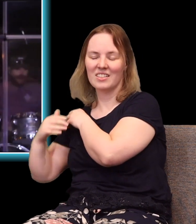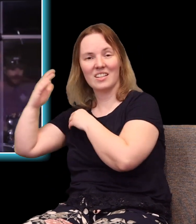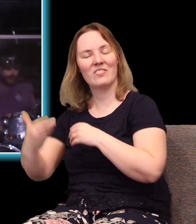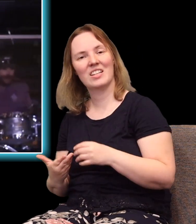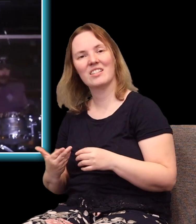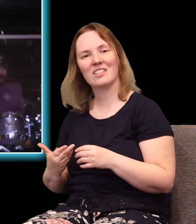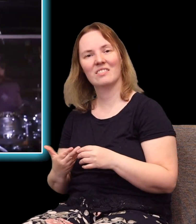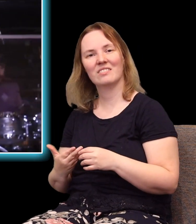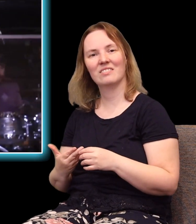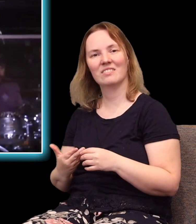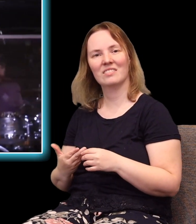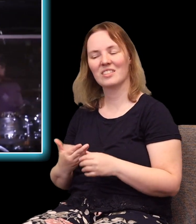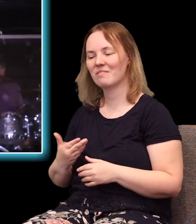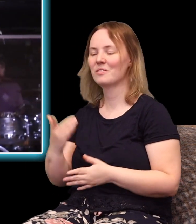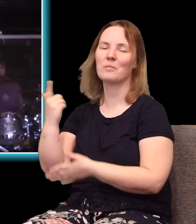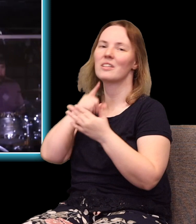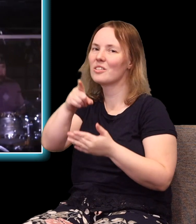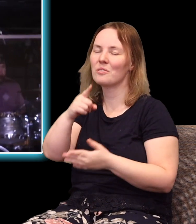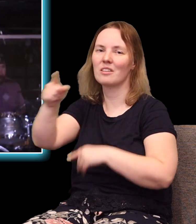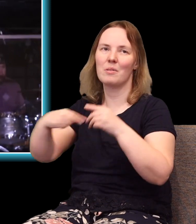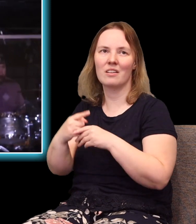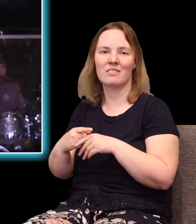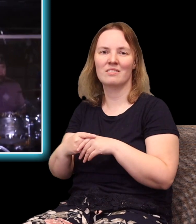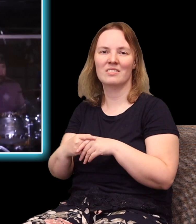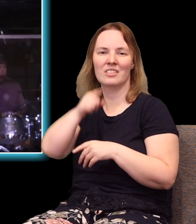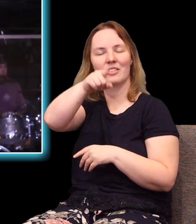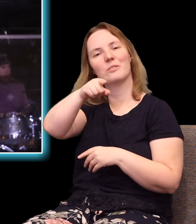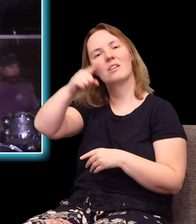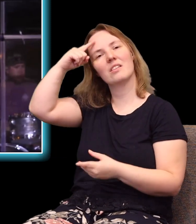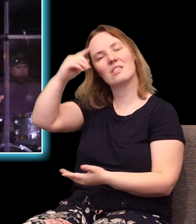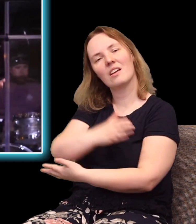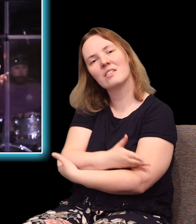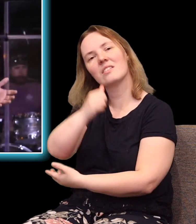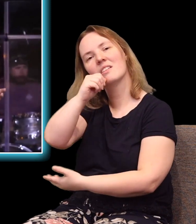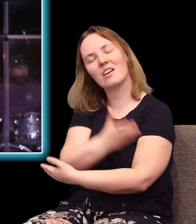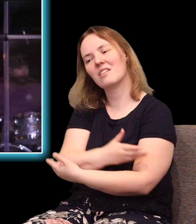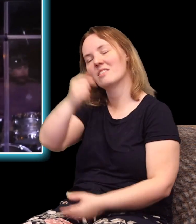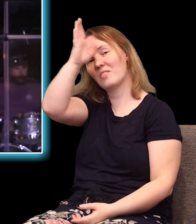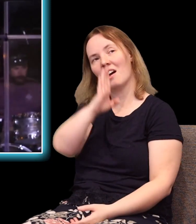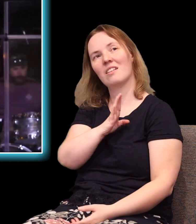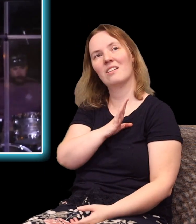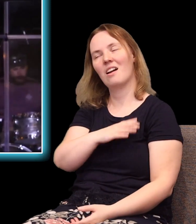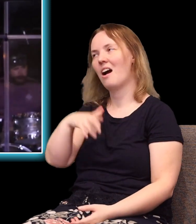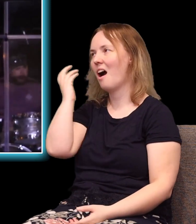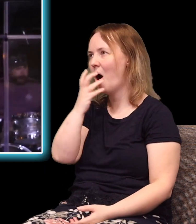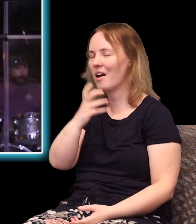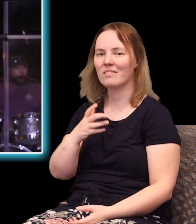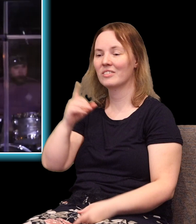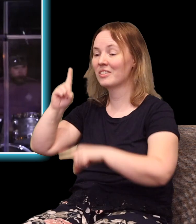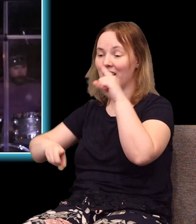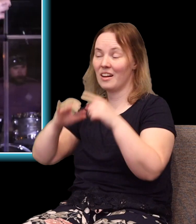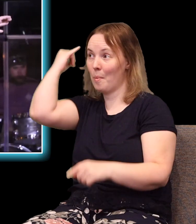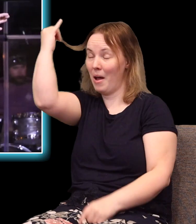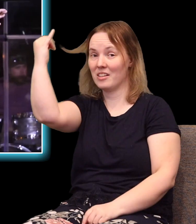this. This is what it's all about, right? Beloved, even now you are the sons and daughters of God. Wow.